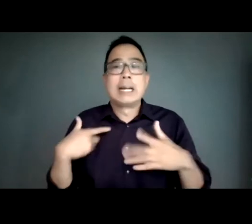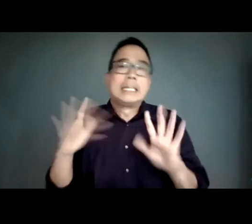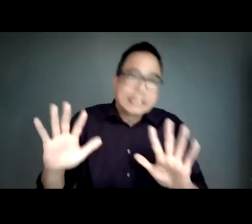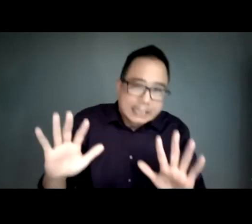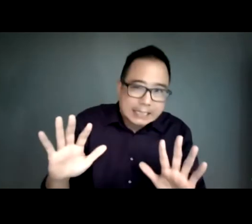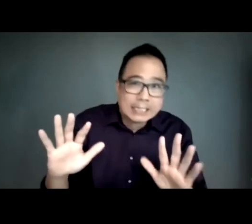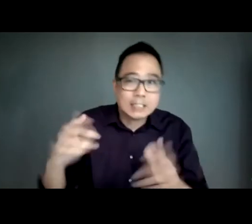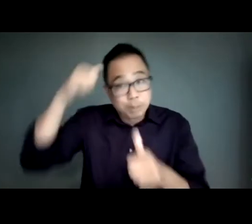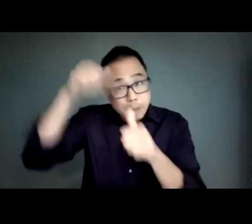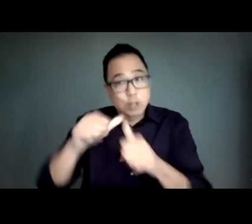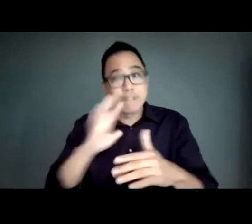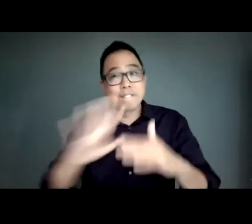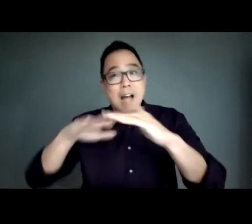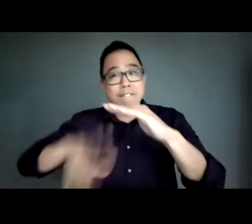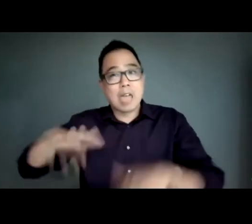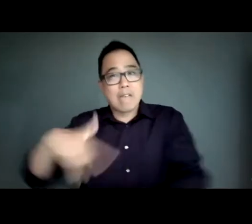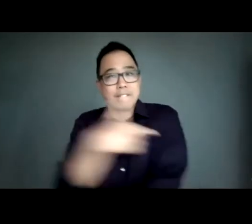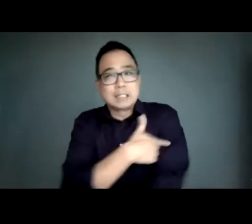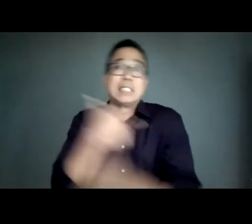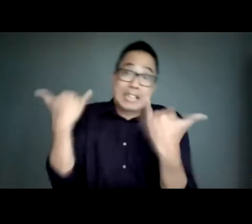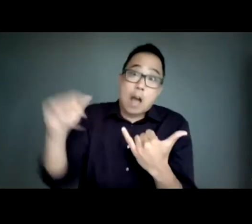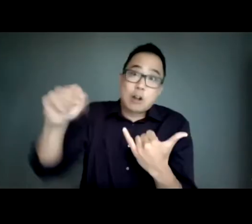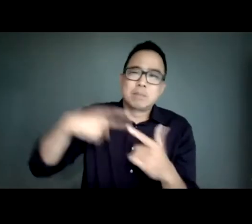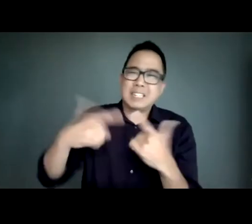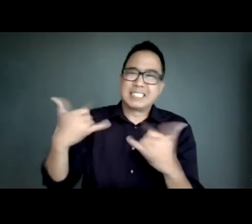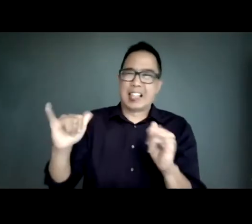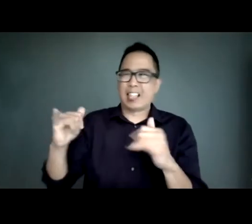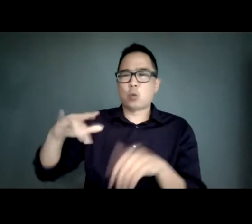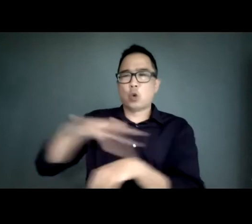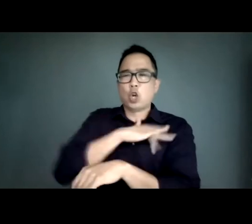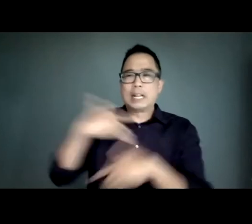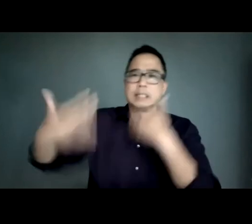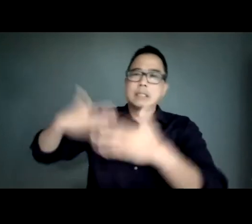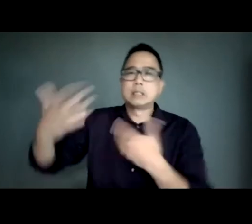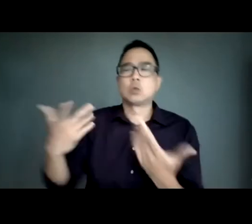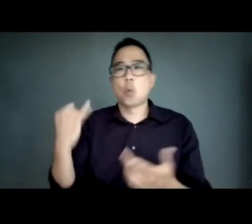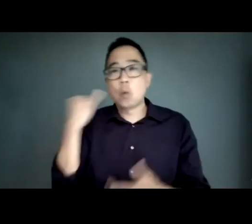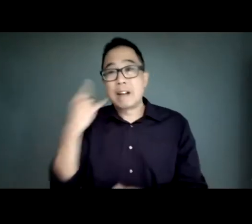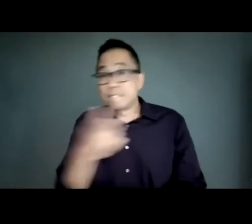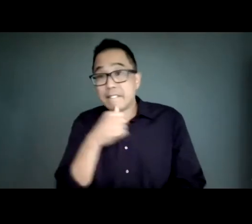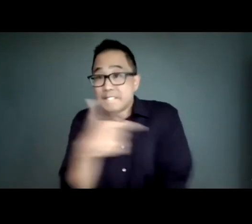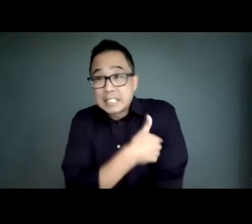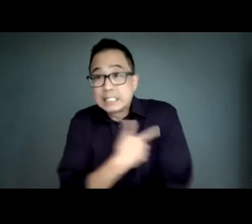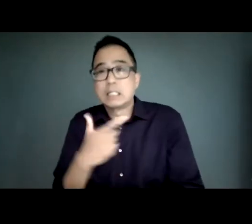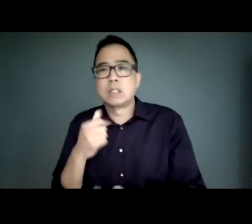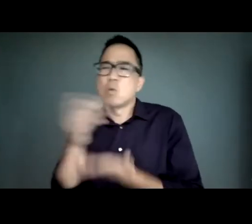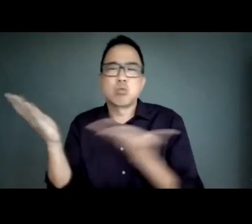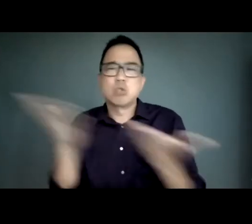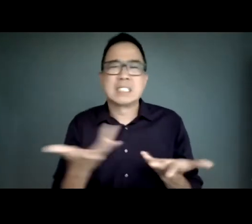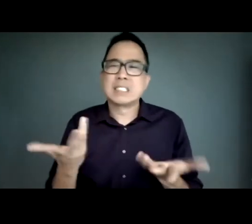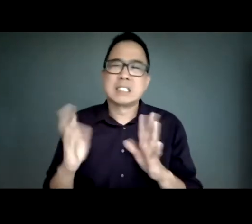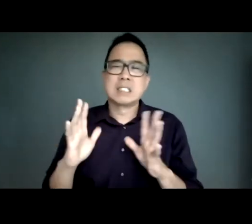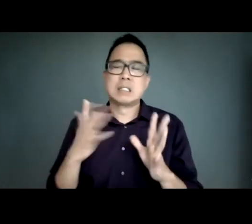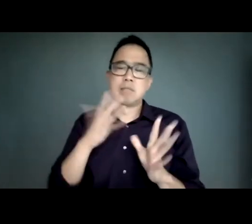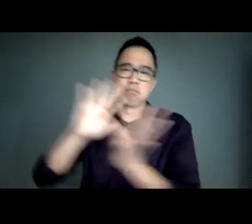Some people are bringing their children to parties. Just remember that children 5 and younger are